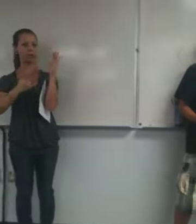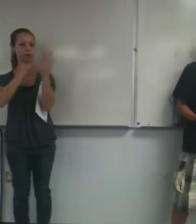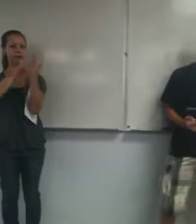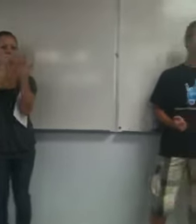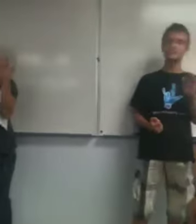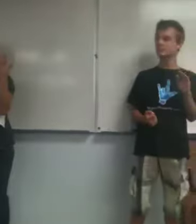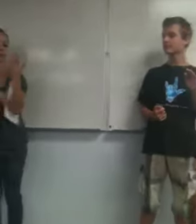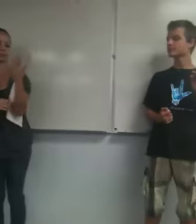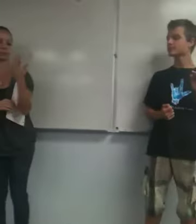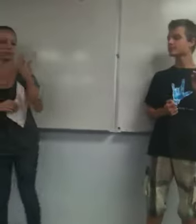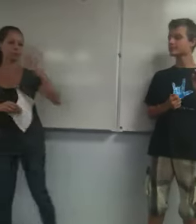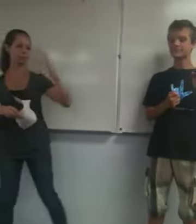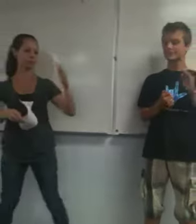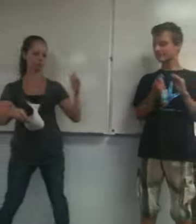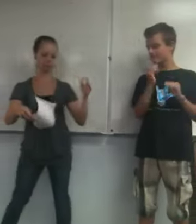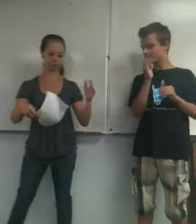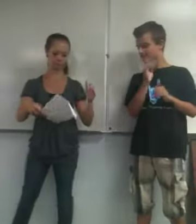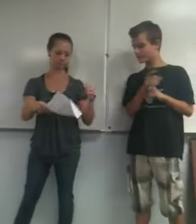just drawing.